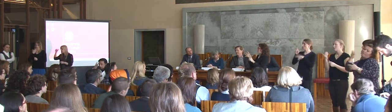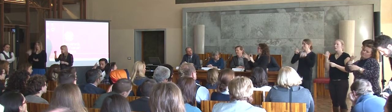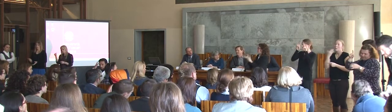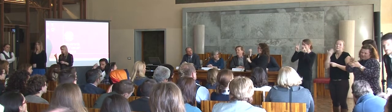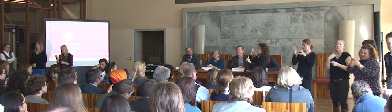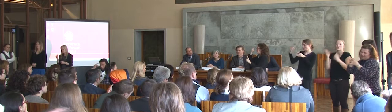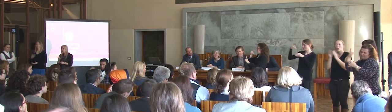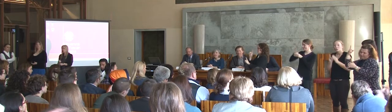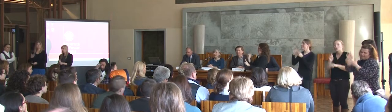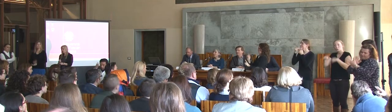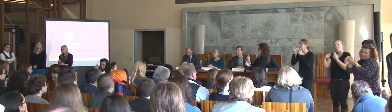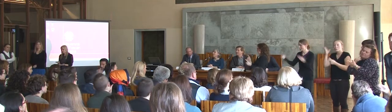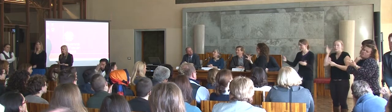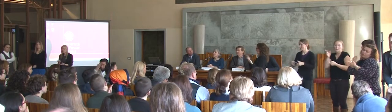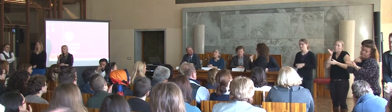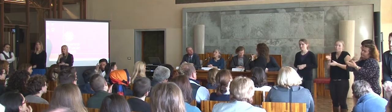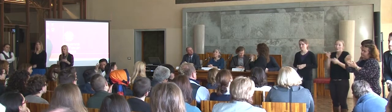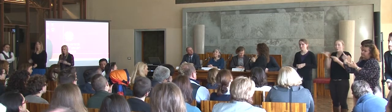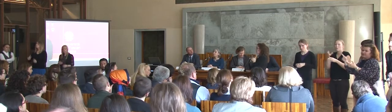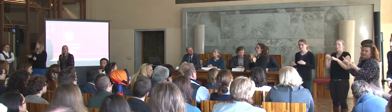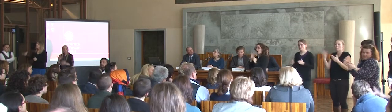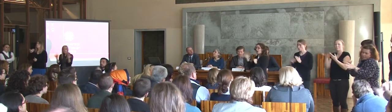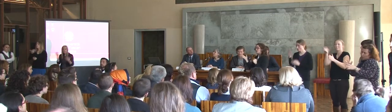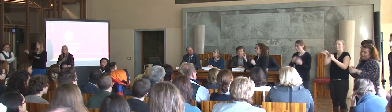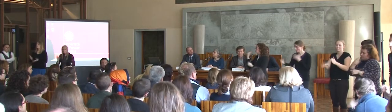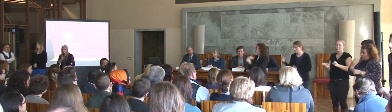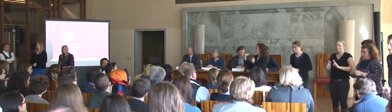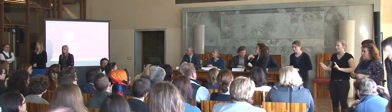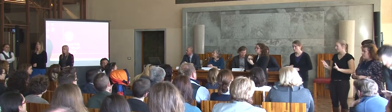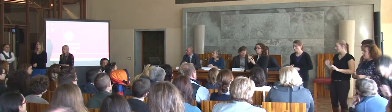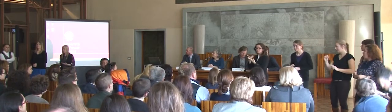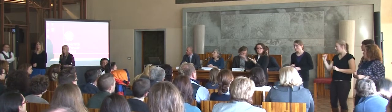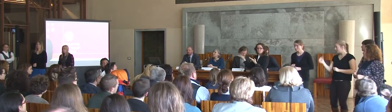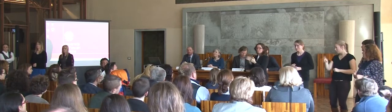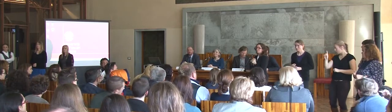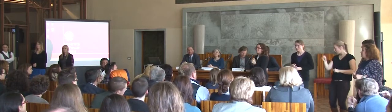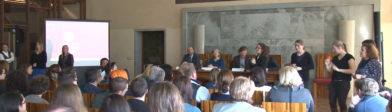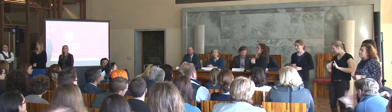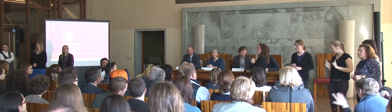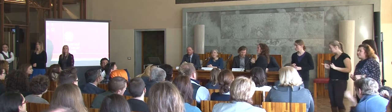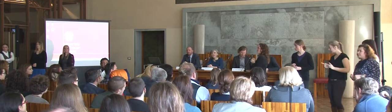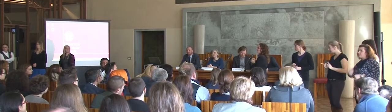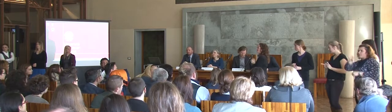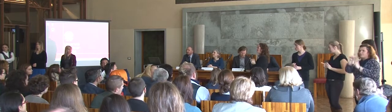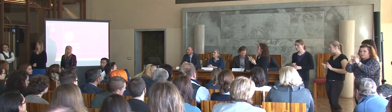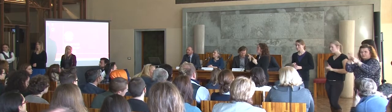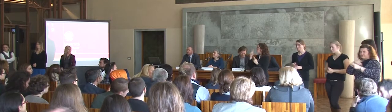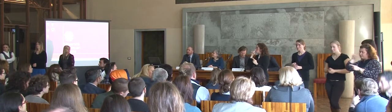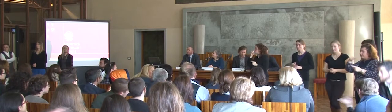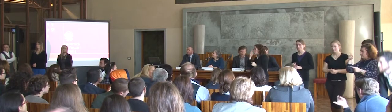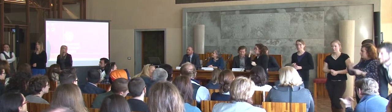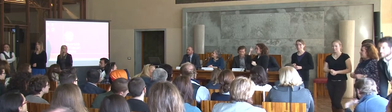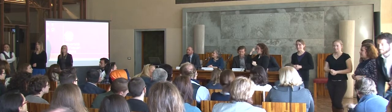done. Thank you. Other questions? Domande? Curiosità?